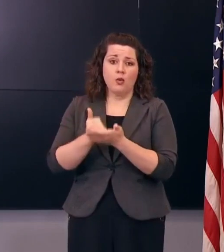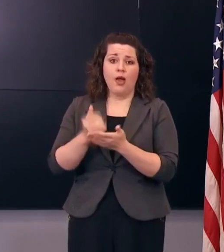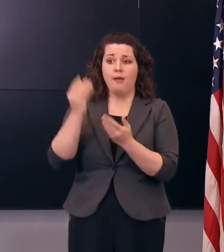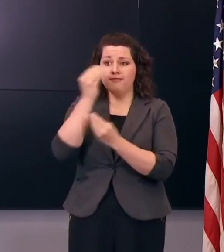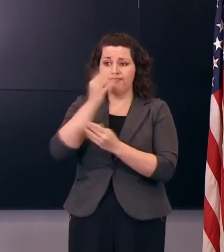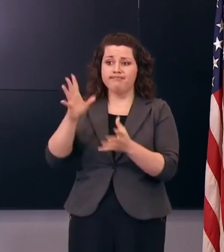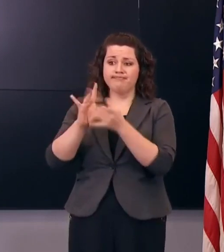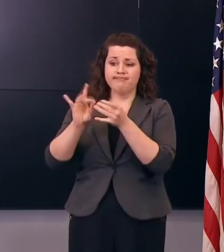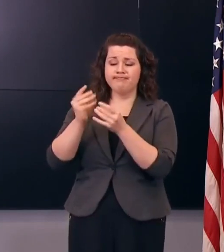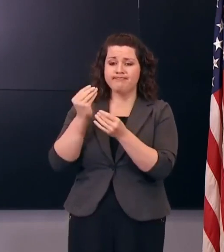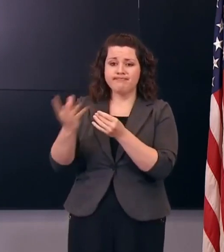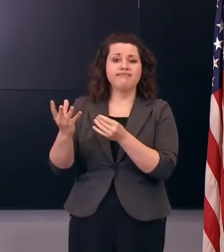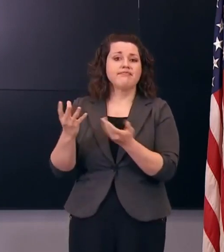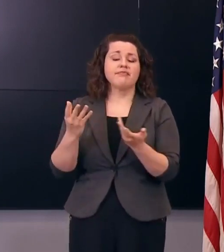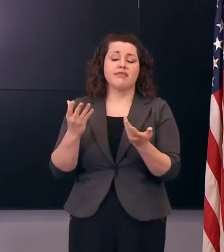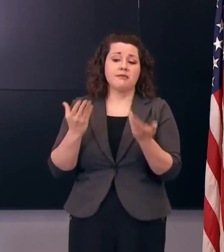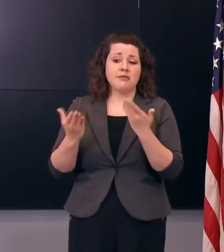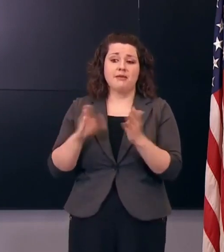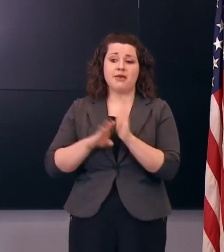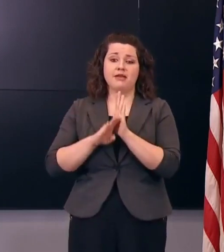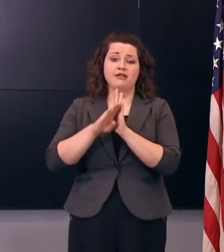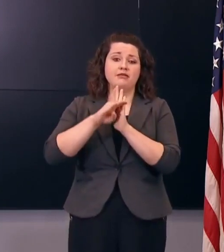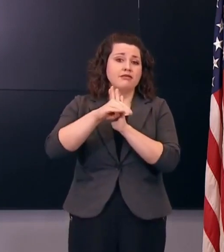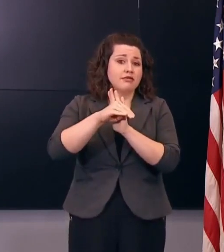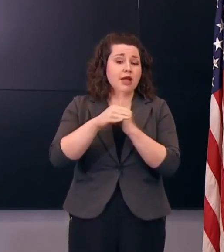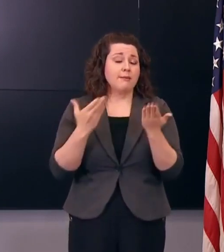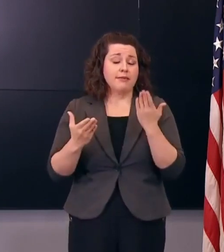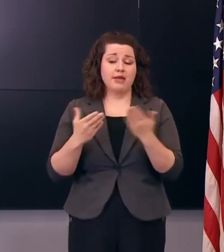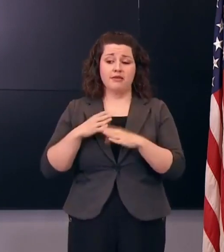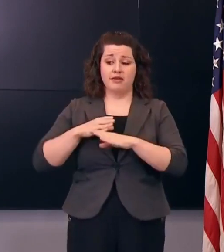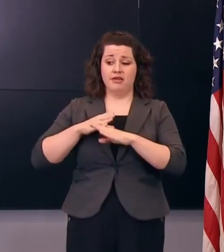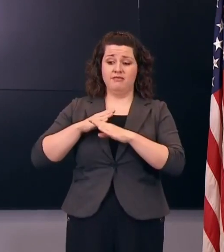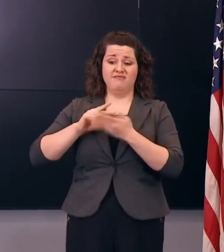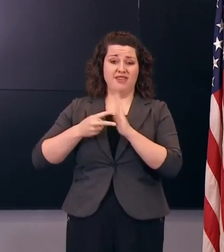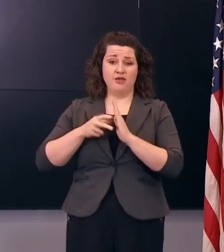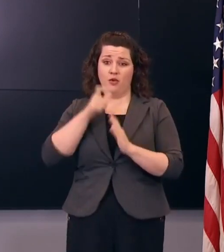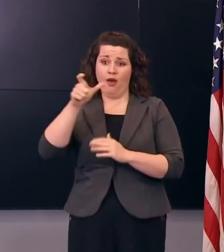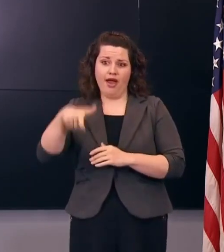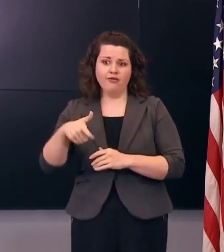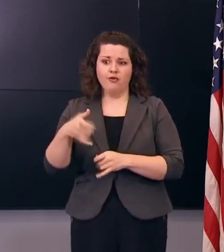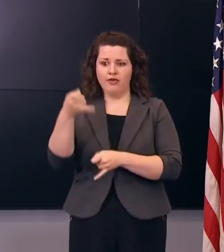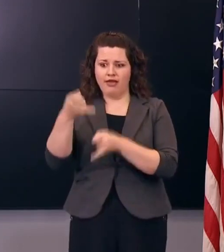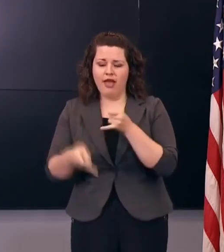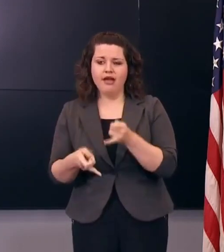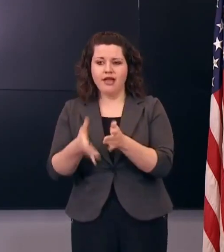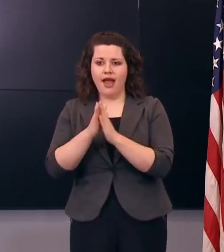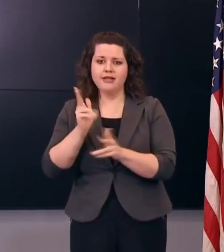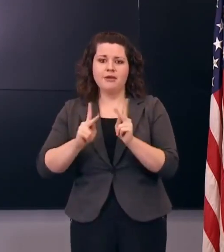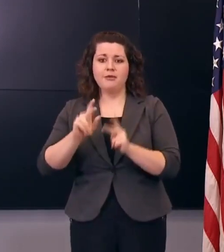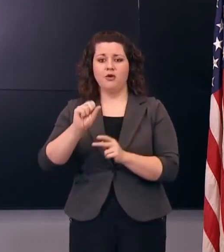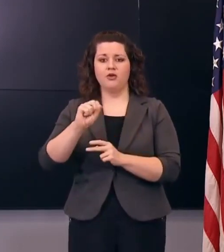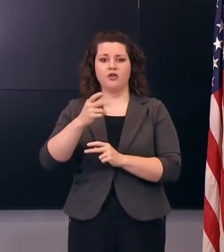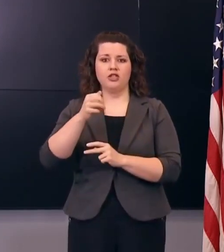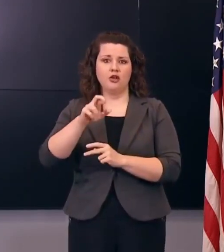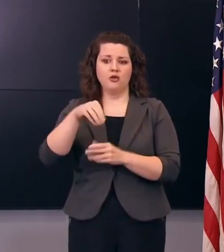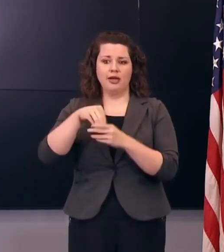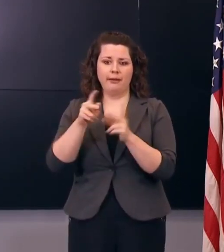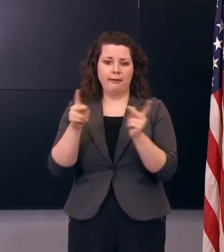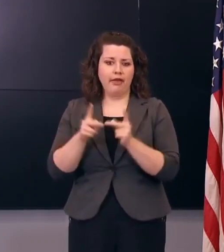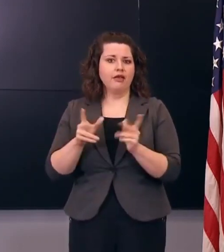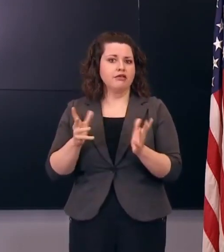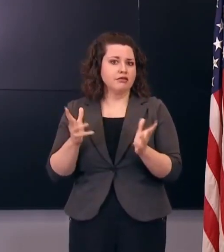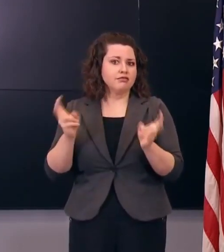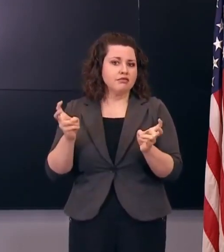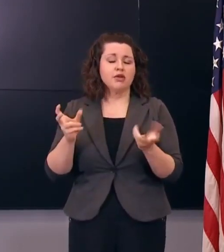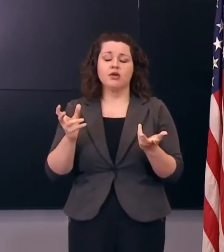help bend the curve and maybe prevent us from taking that final step of asking people to shelter in place? It would